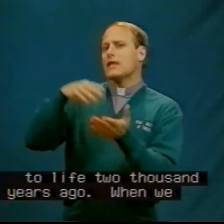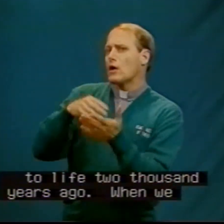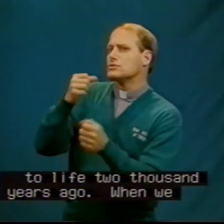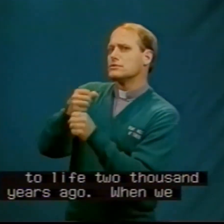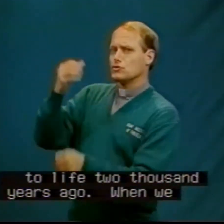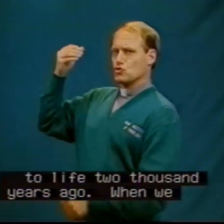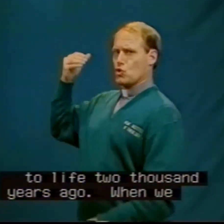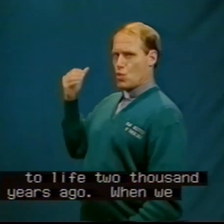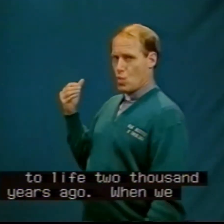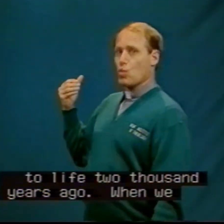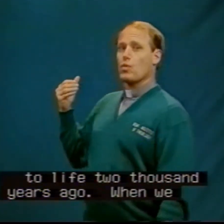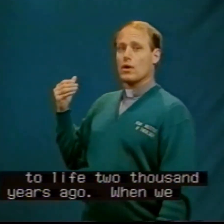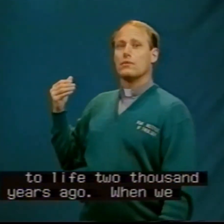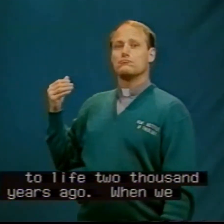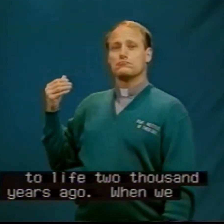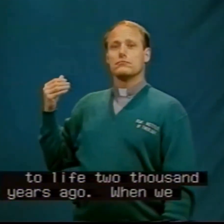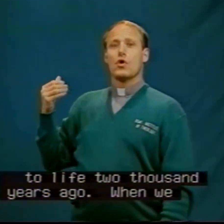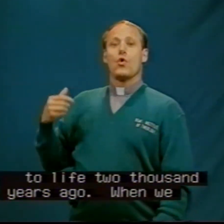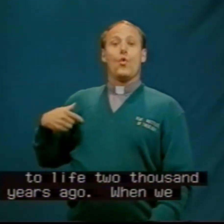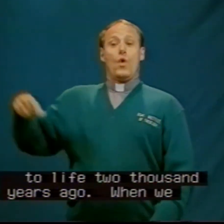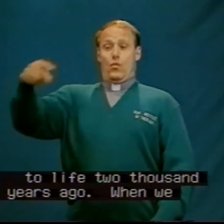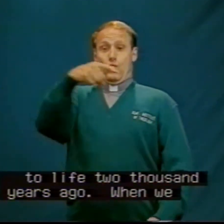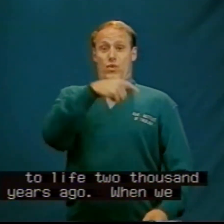to life 2,000 years ago.